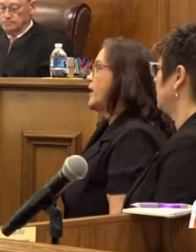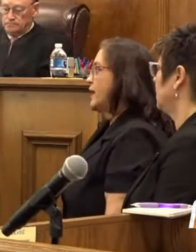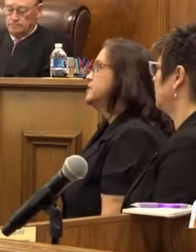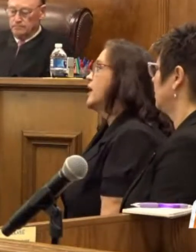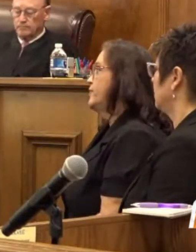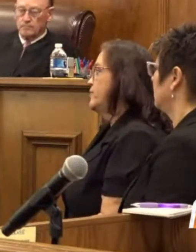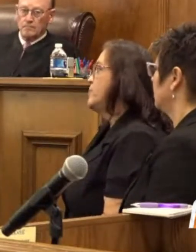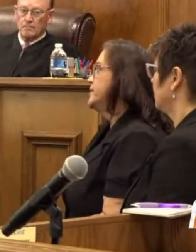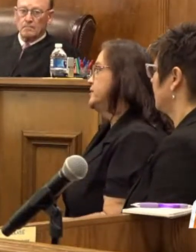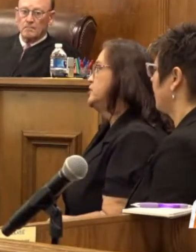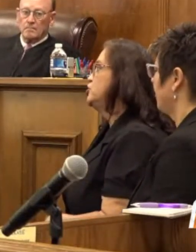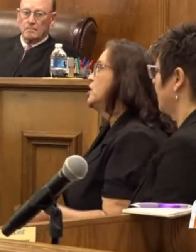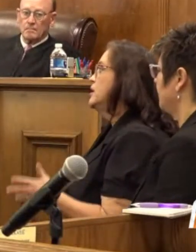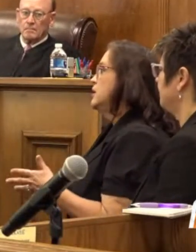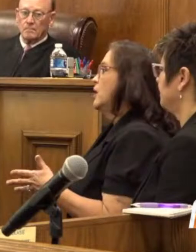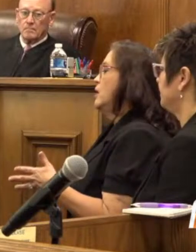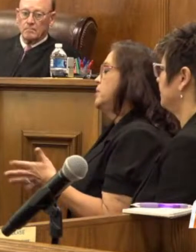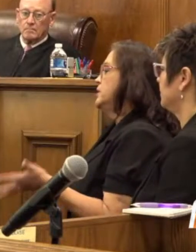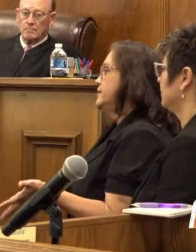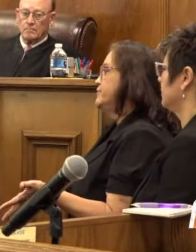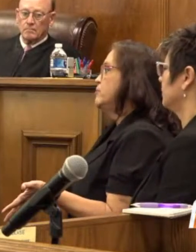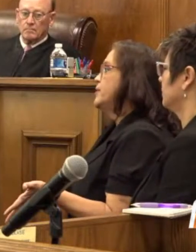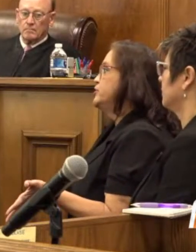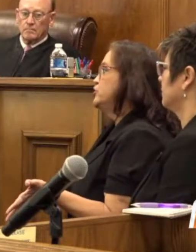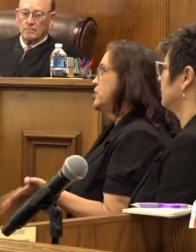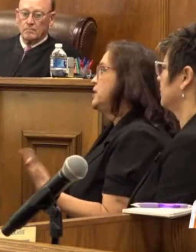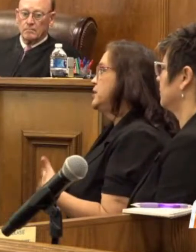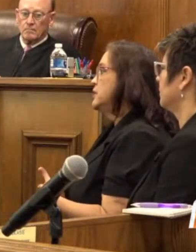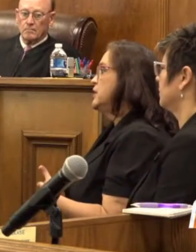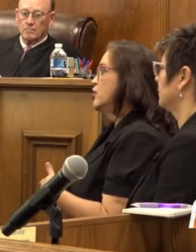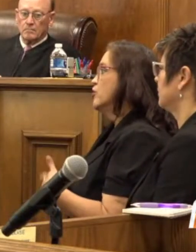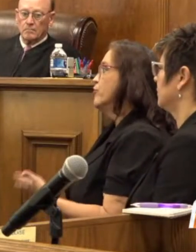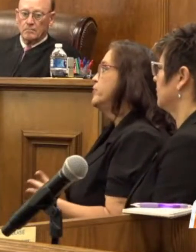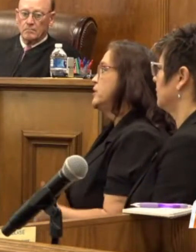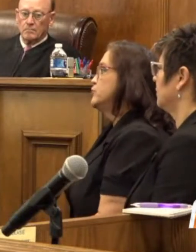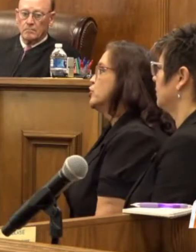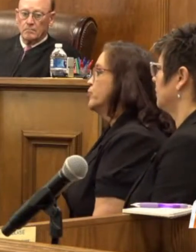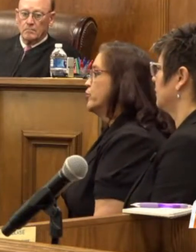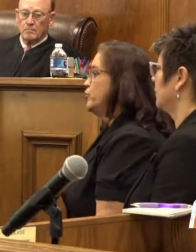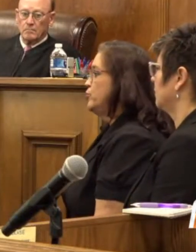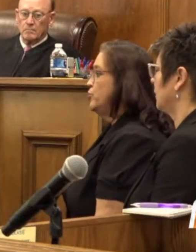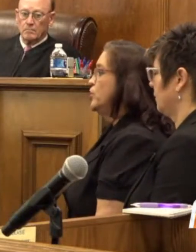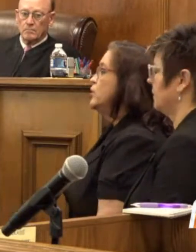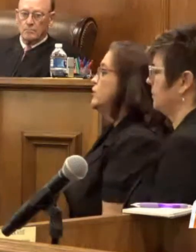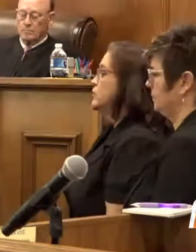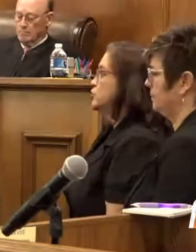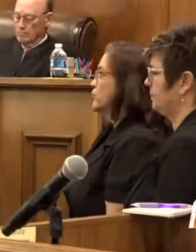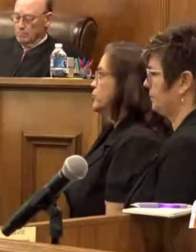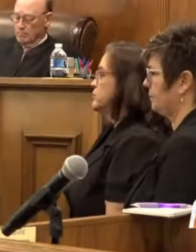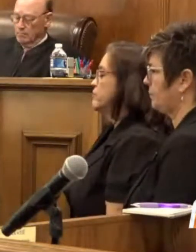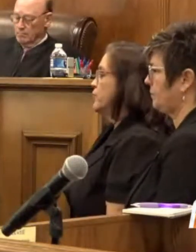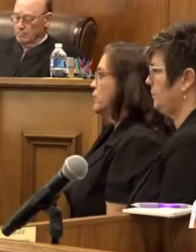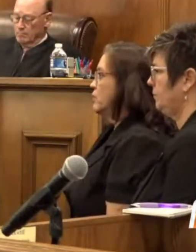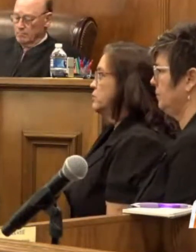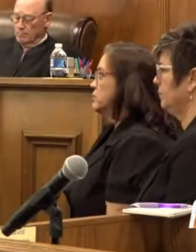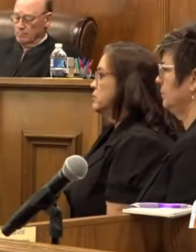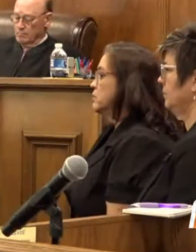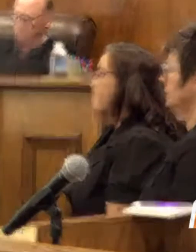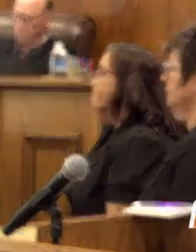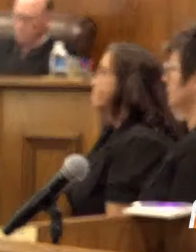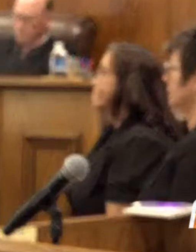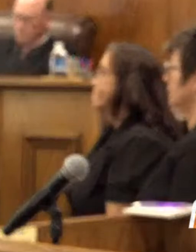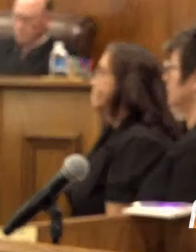So when I sign the message, it leaves him a message that he can hear from the interpreter who interprets the phone